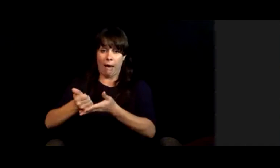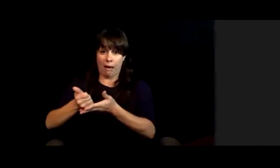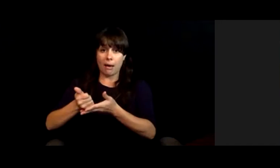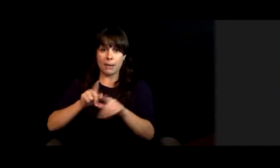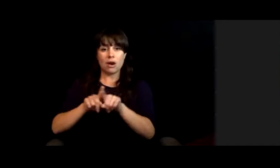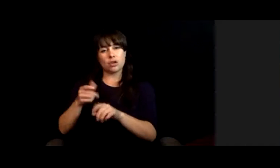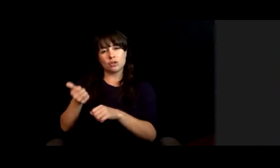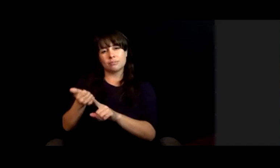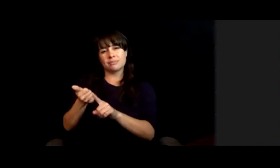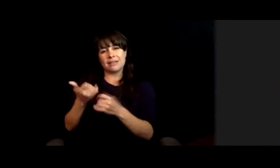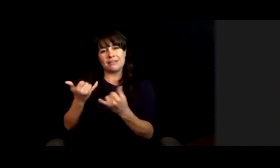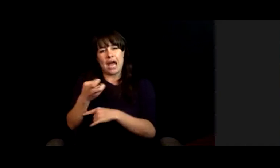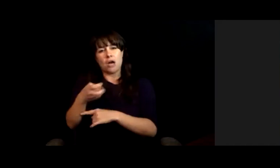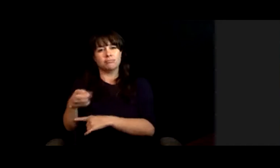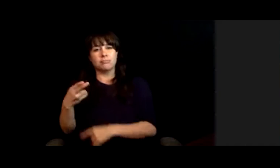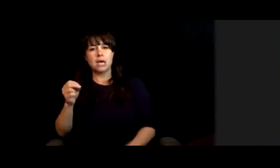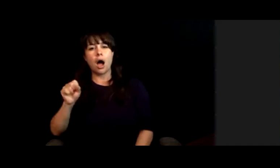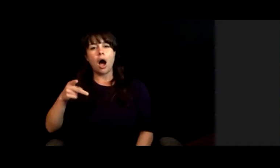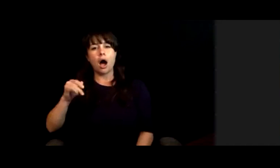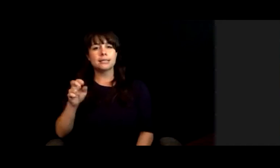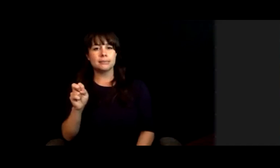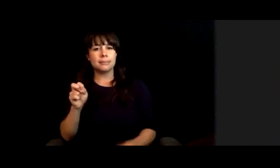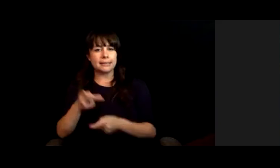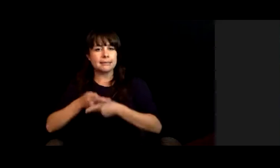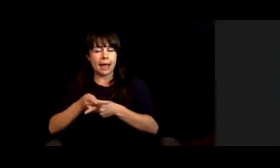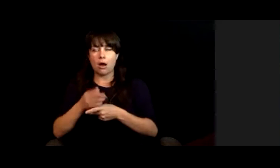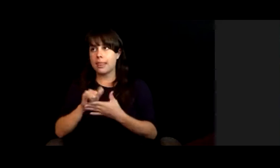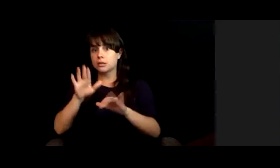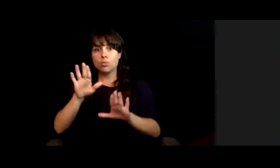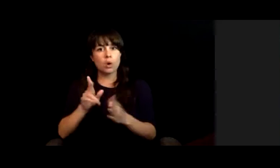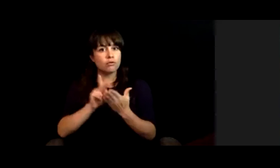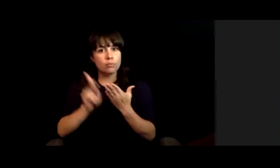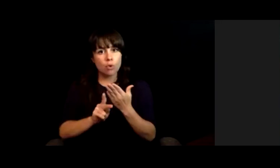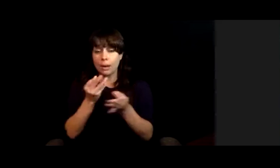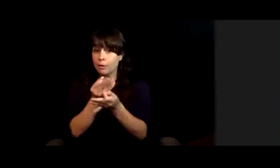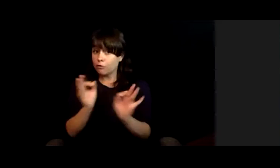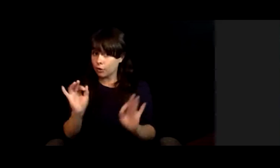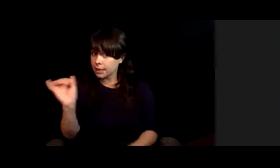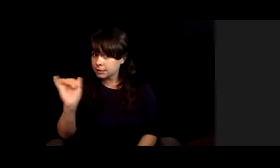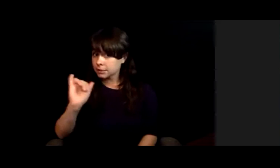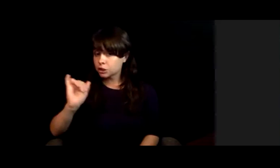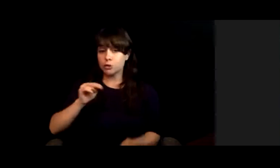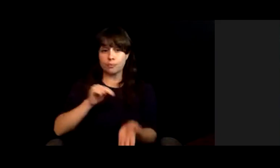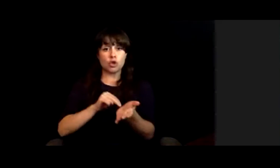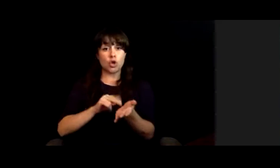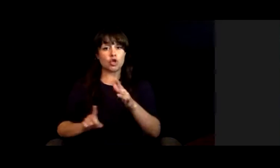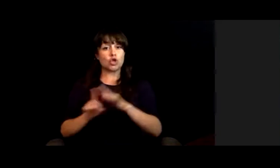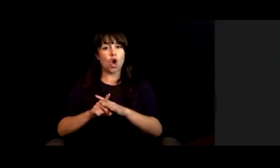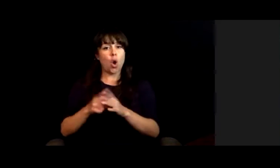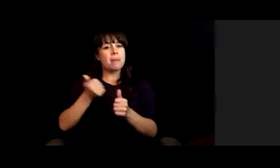So the hospice program is a fantastic program, and it's free. And the nurses come every few days and